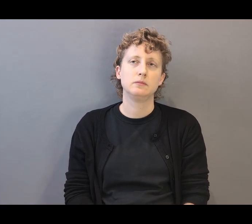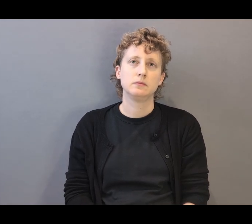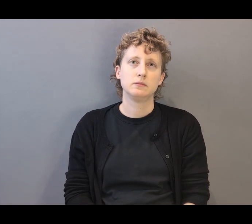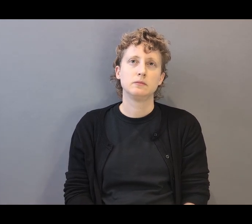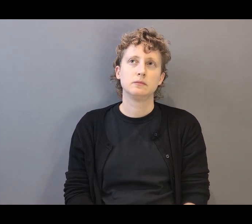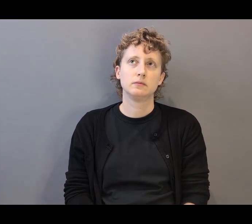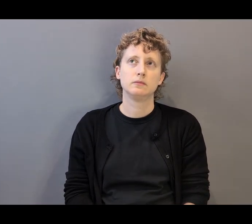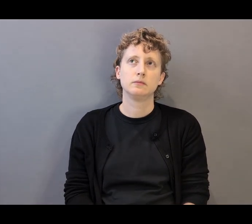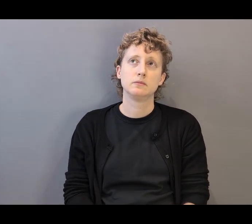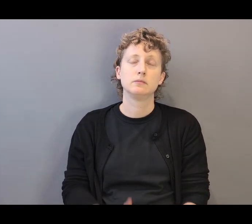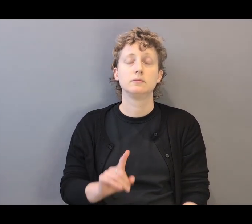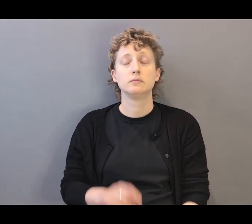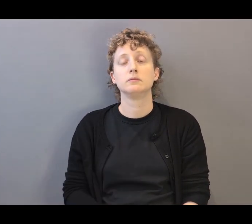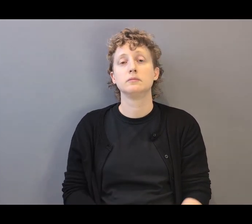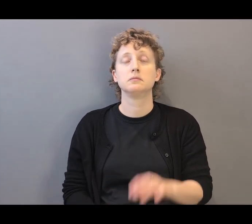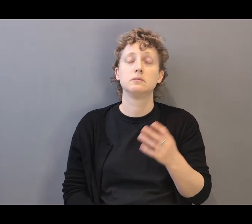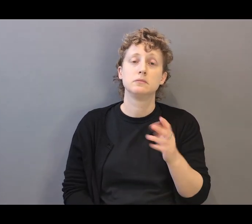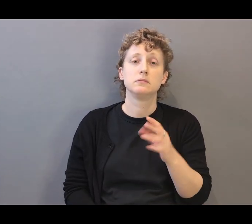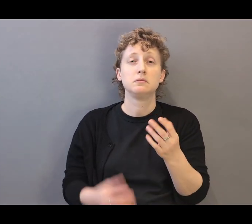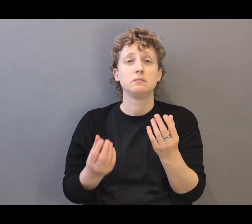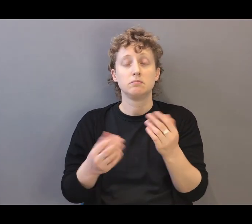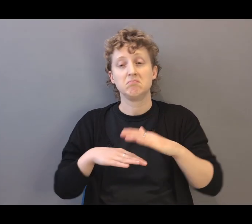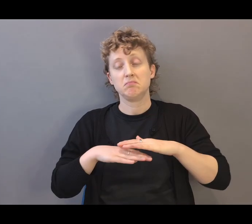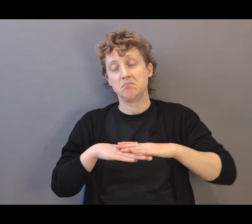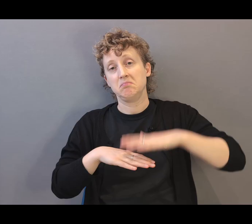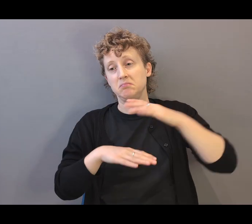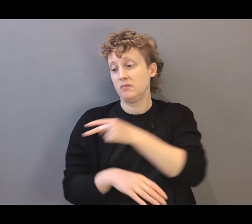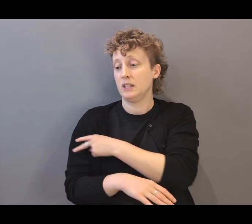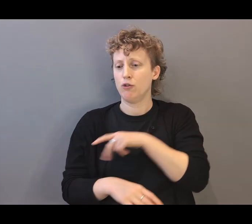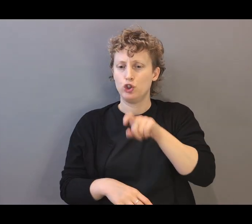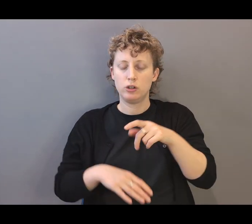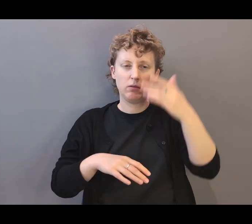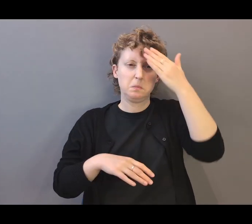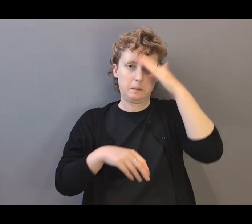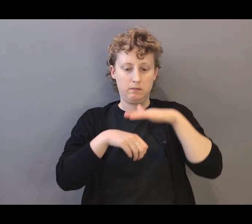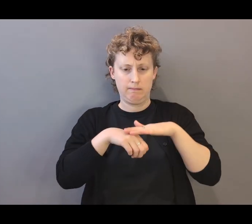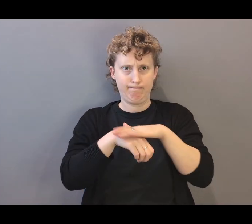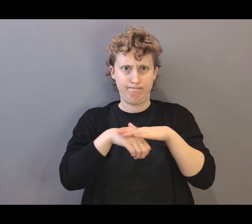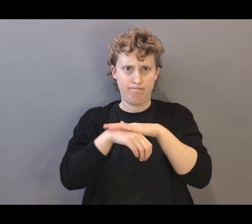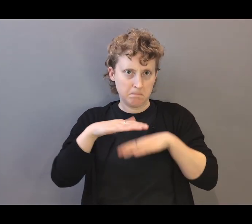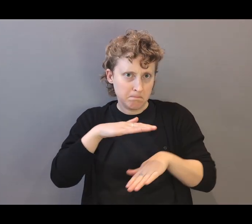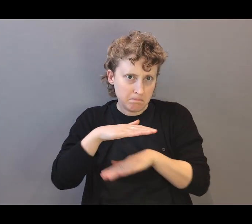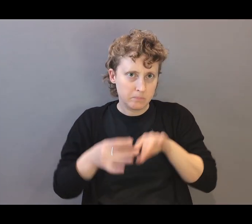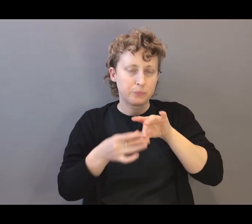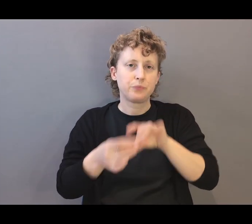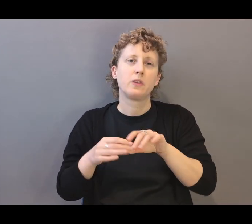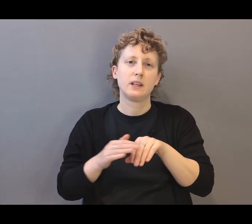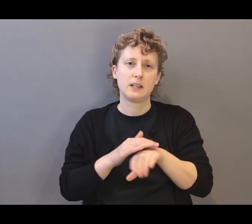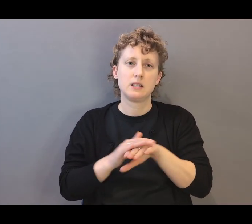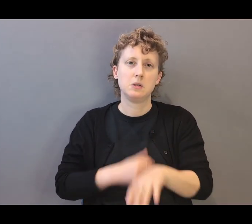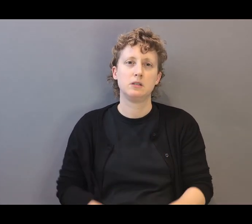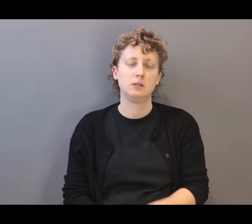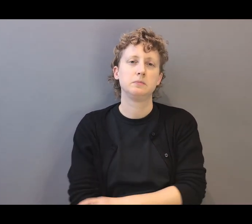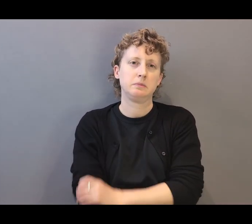or at least many of them, should have basic knowledge about disabilities and accessibility. And I think we've heard that several times today. So that is